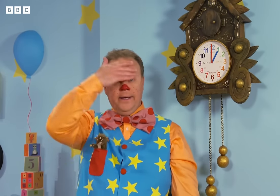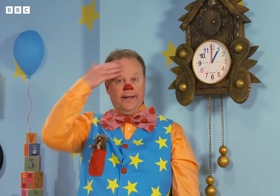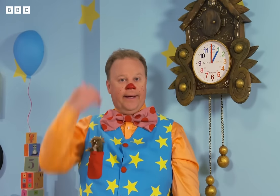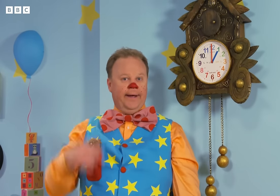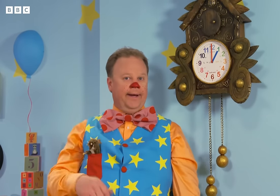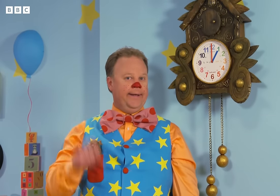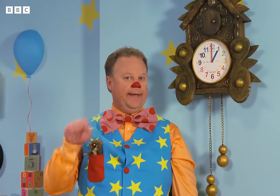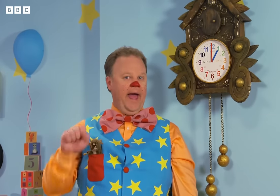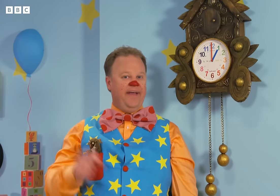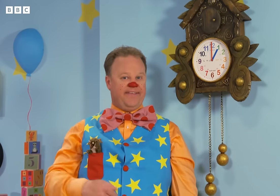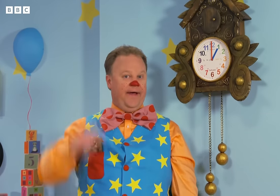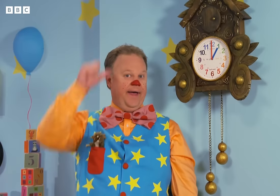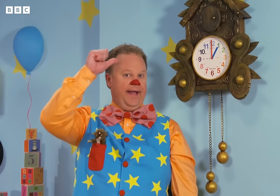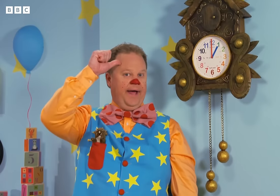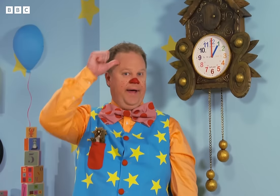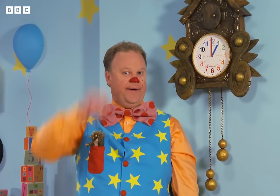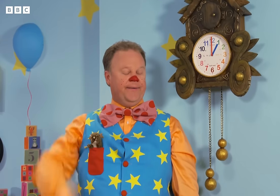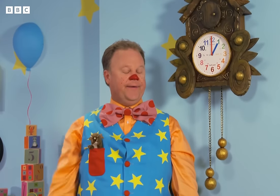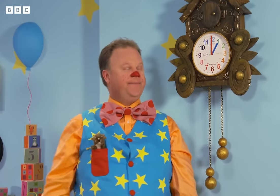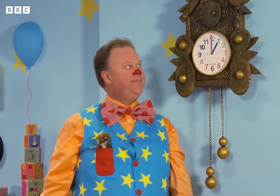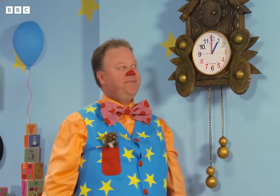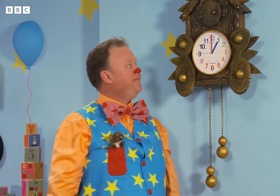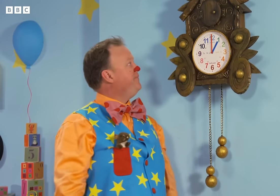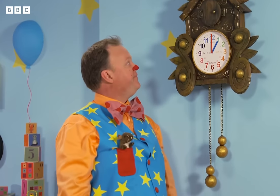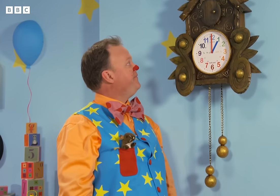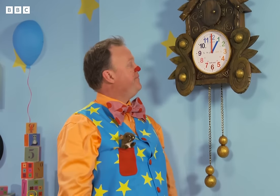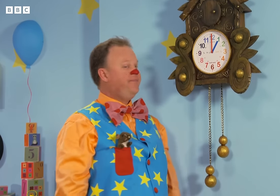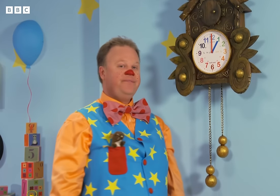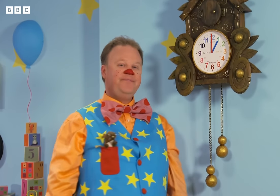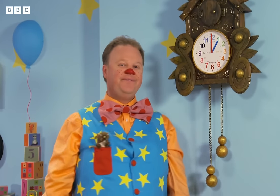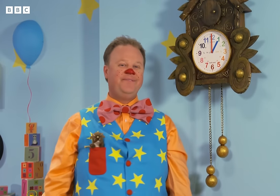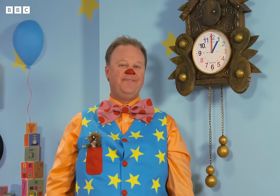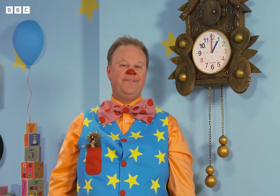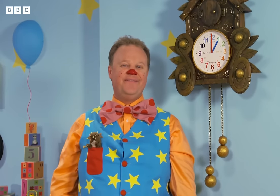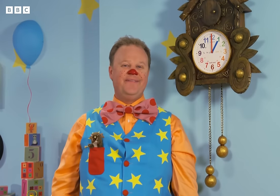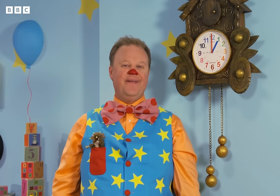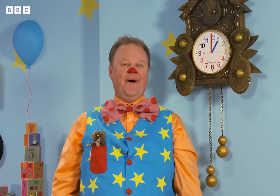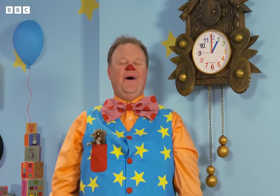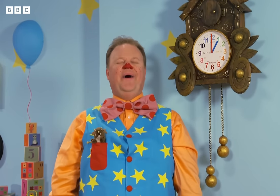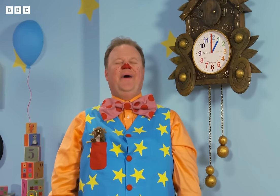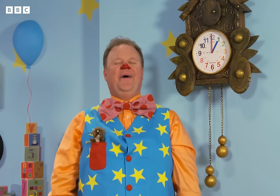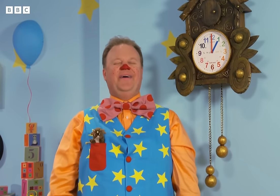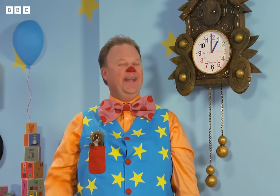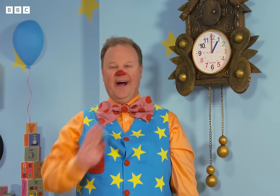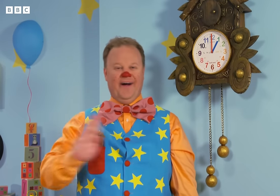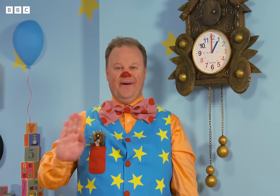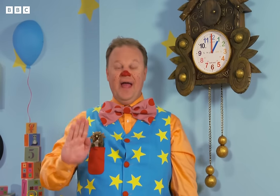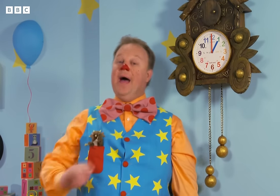Tumble. Oh, yes, I know. I don't think you'll be able to sleep through that. Oh, no.